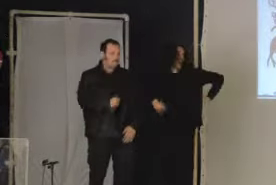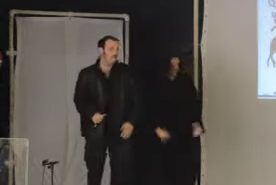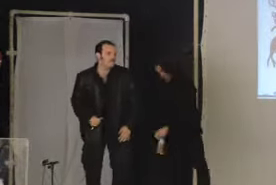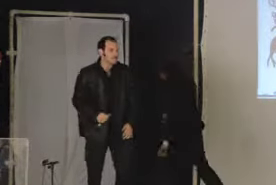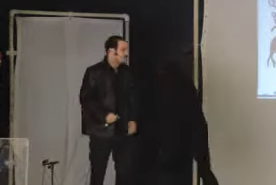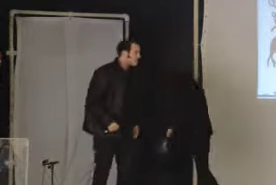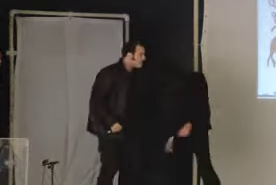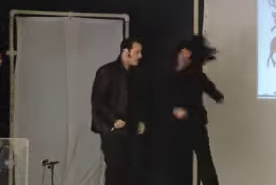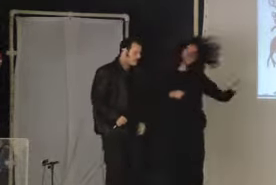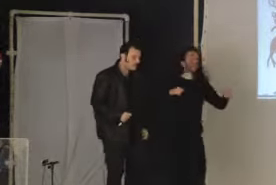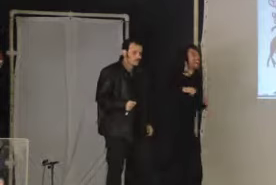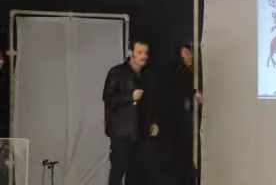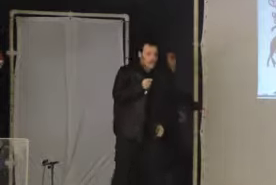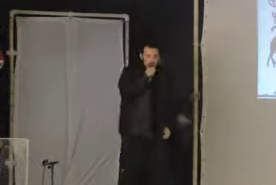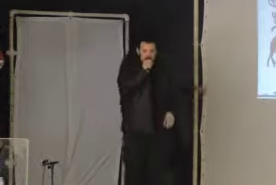world.